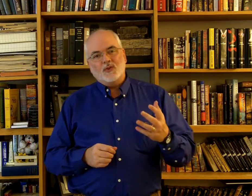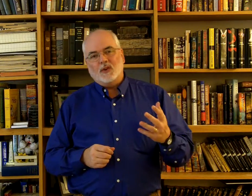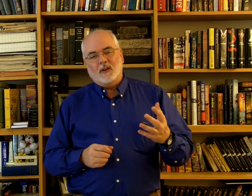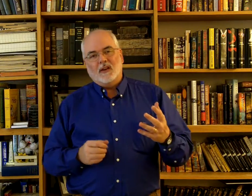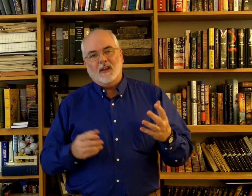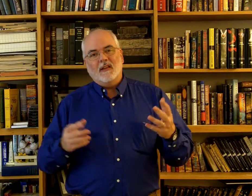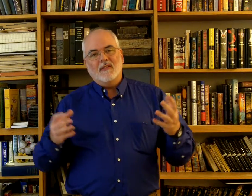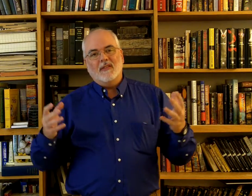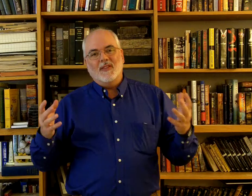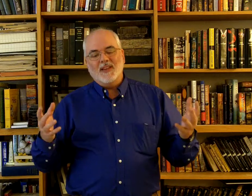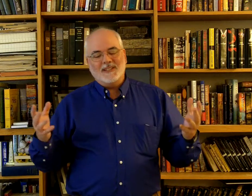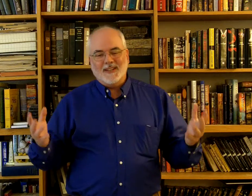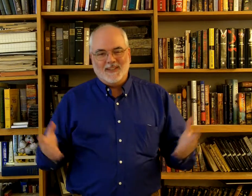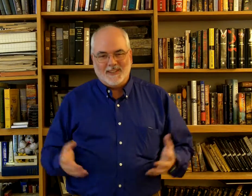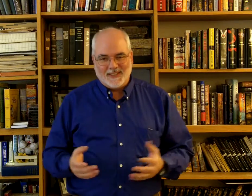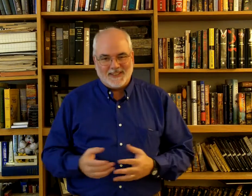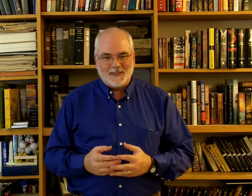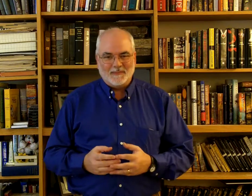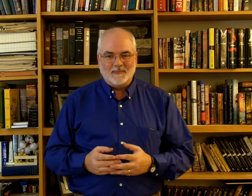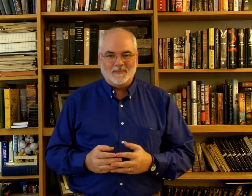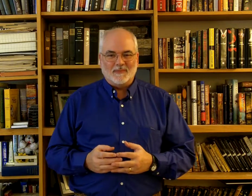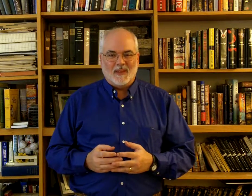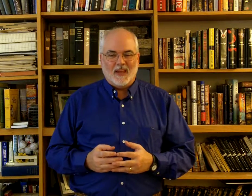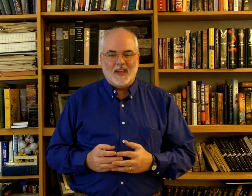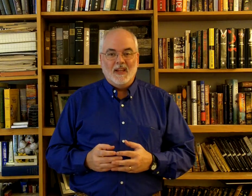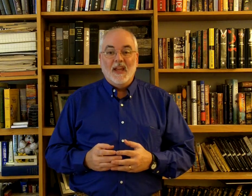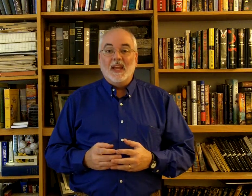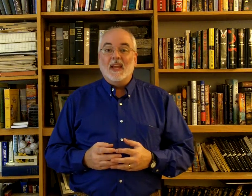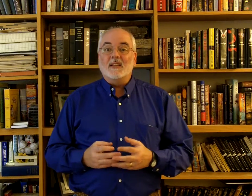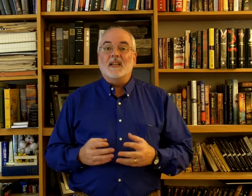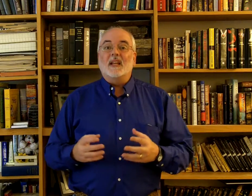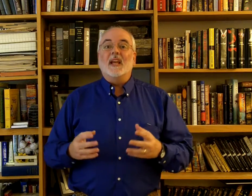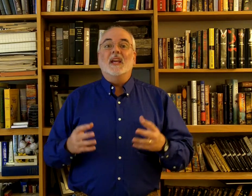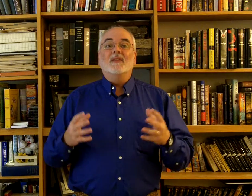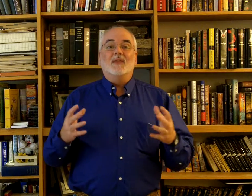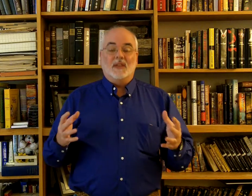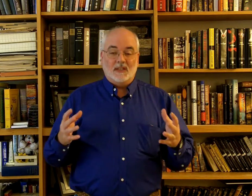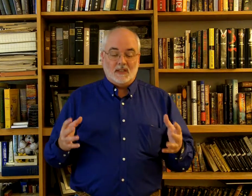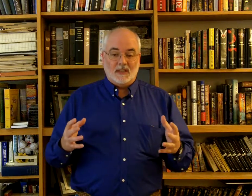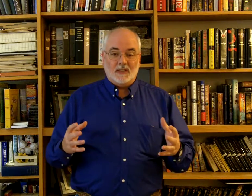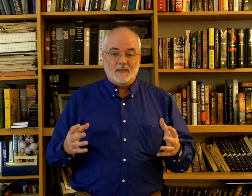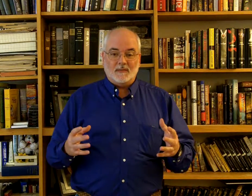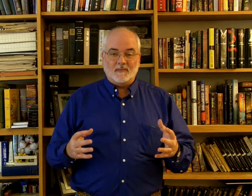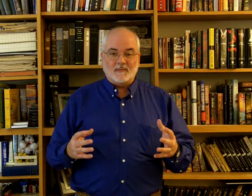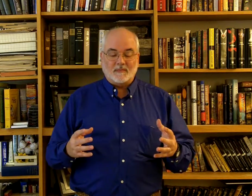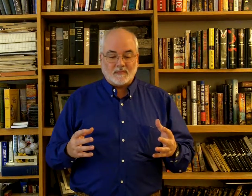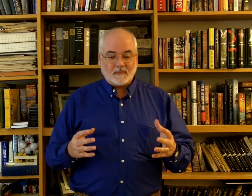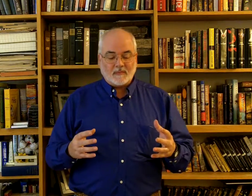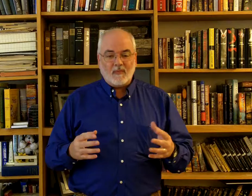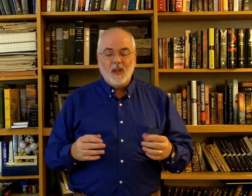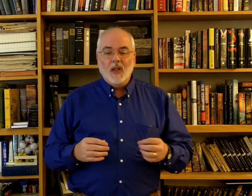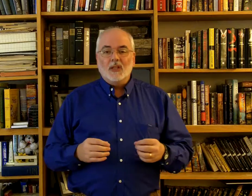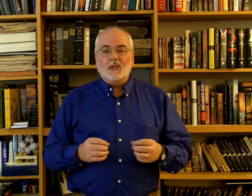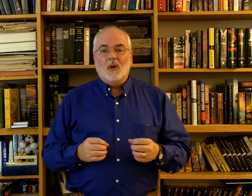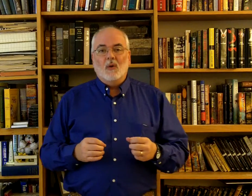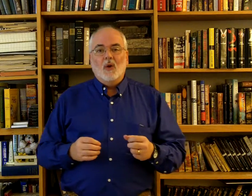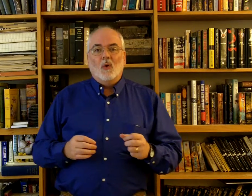question in this sentence. Okay? It's an emphasis. So, we're